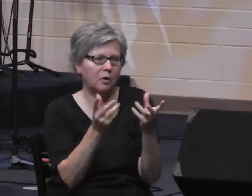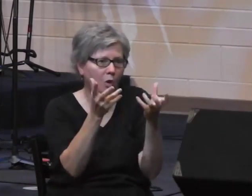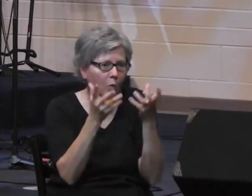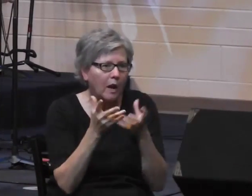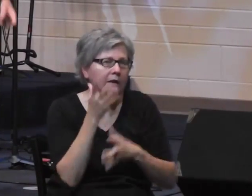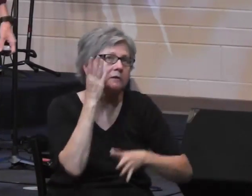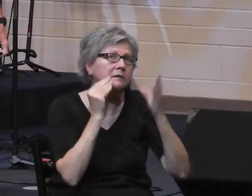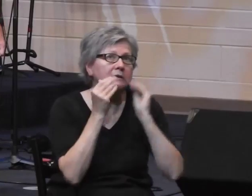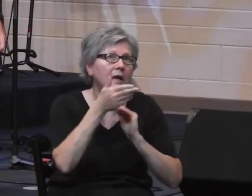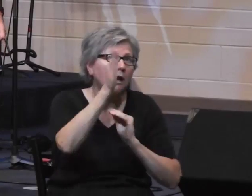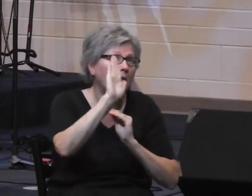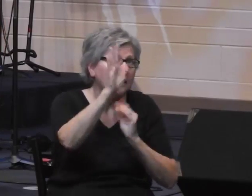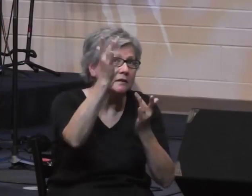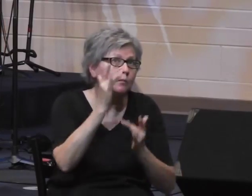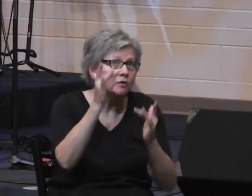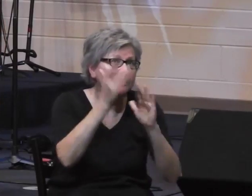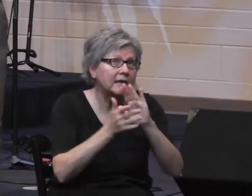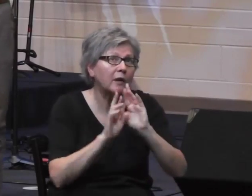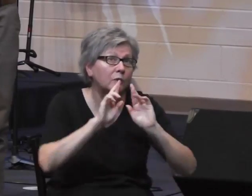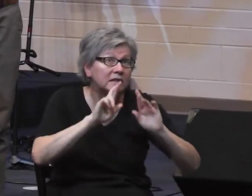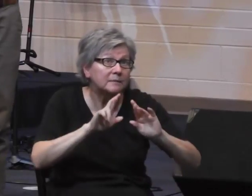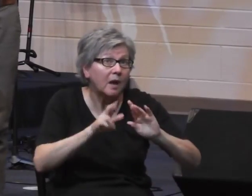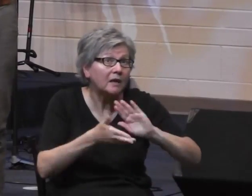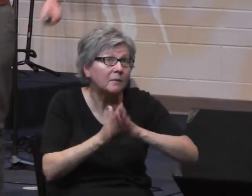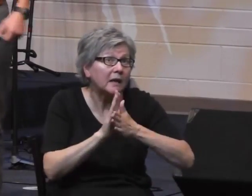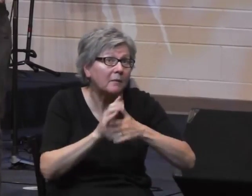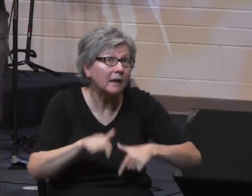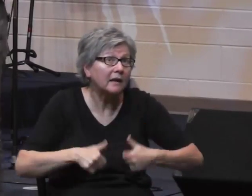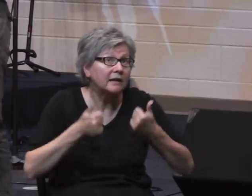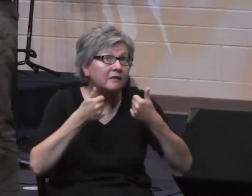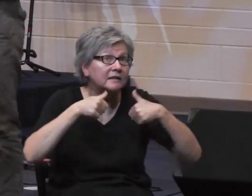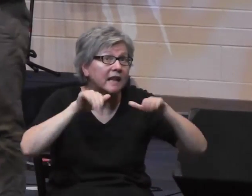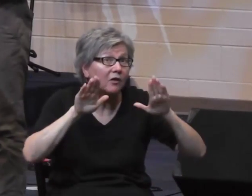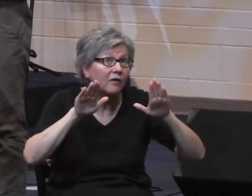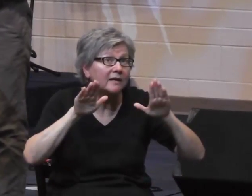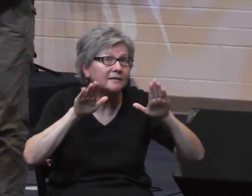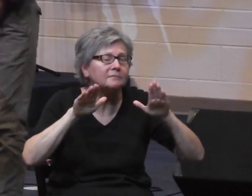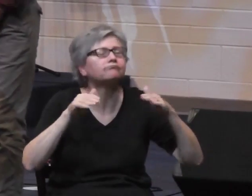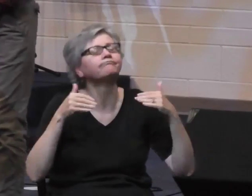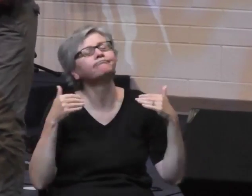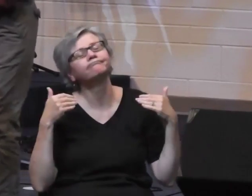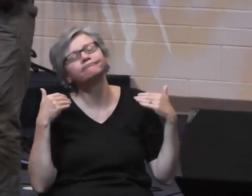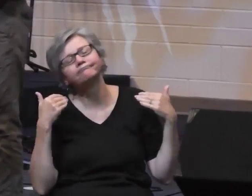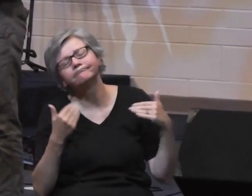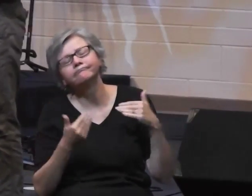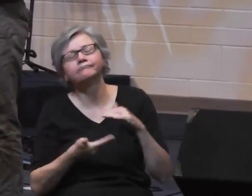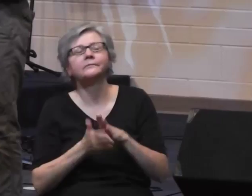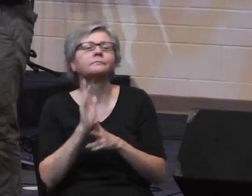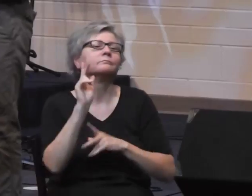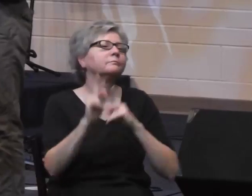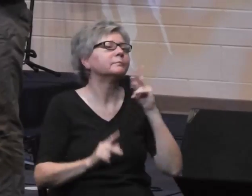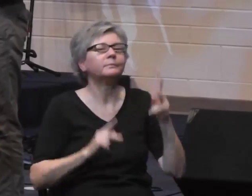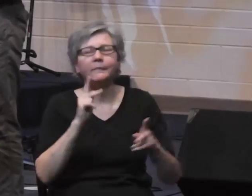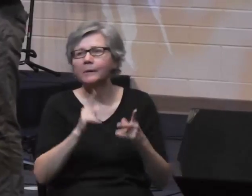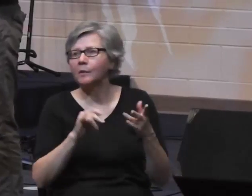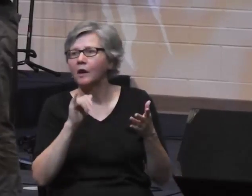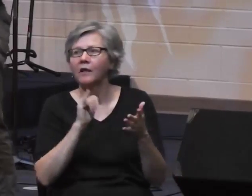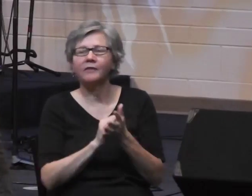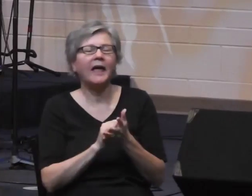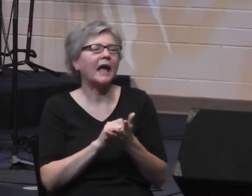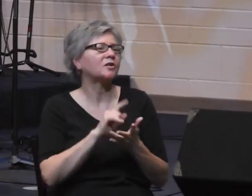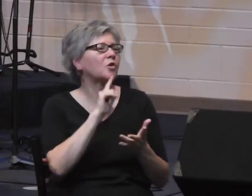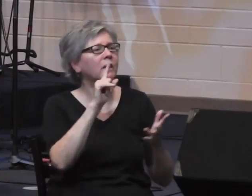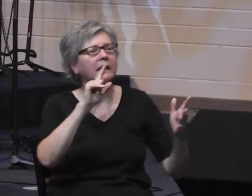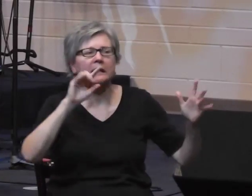to encounter God's mercy and respond by being living sacrifices. Let's be people who go absolutely